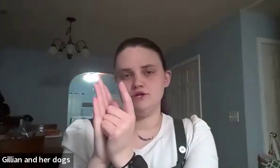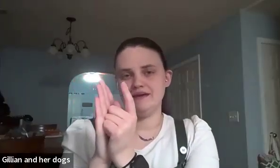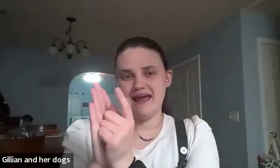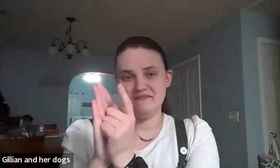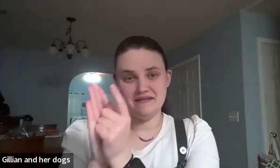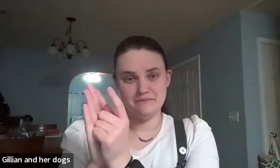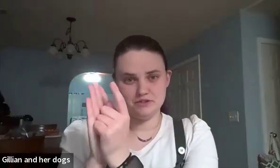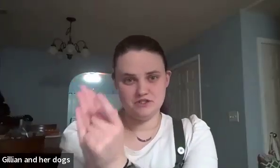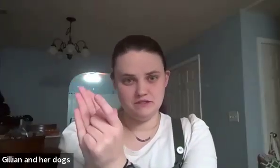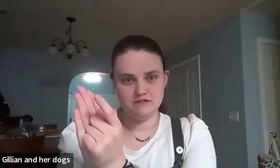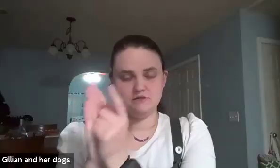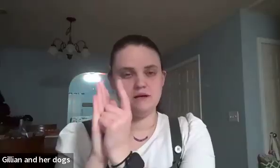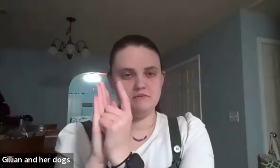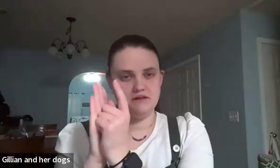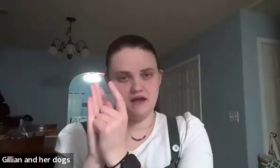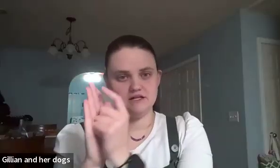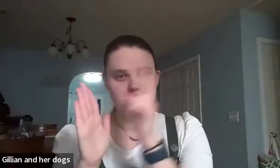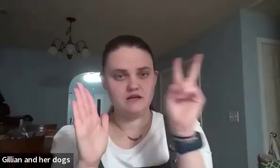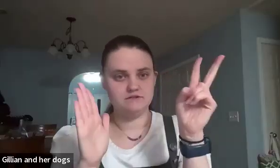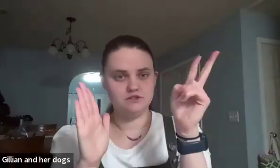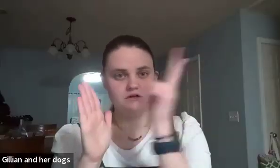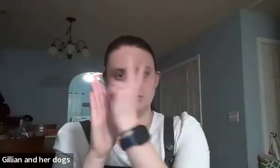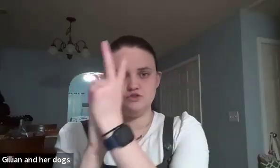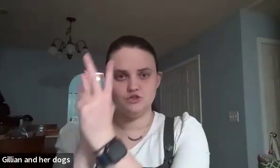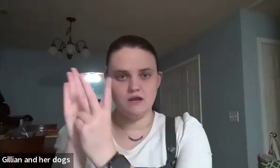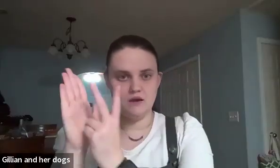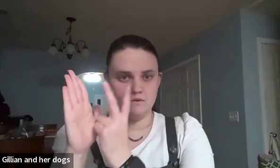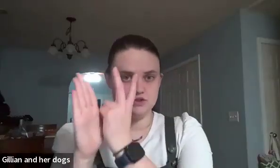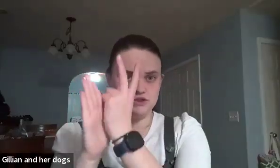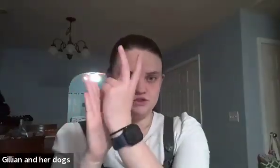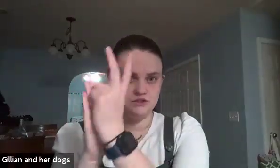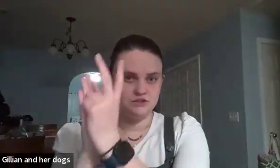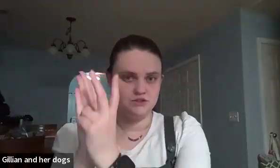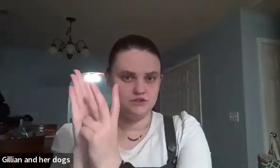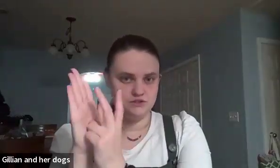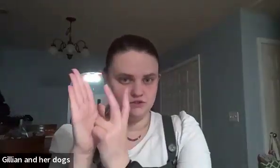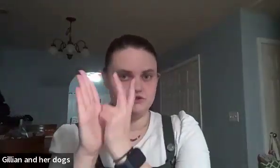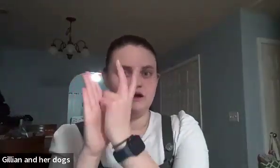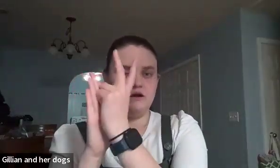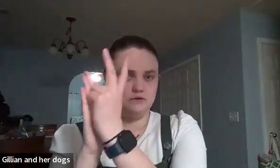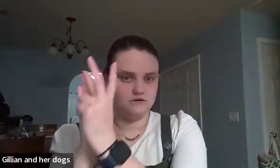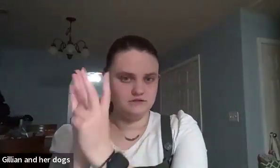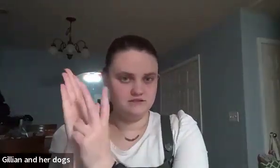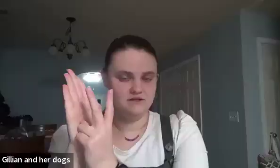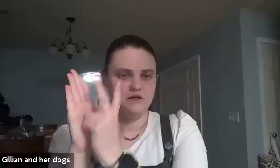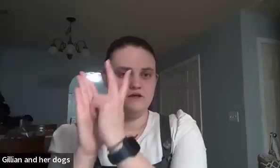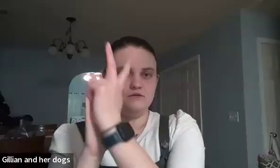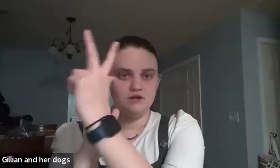you can add the numbers to it. So what I mean by that is you can have 2 and go 2 hours, 2 hours,